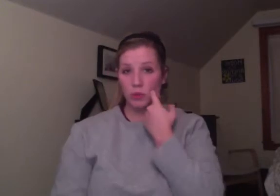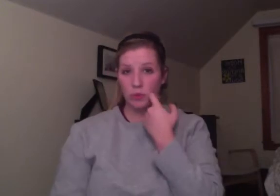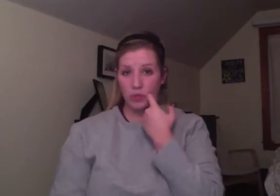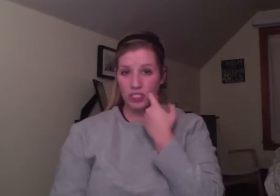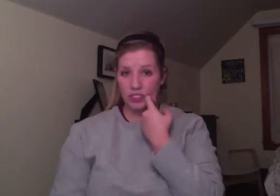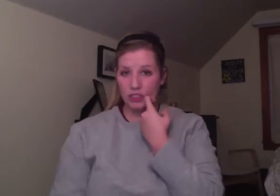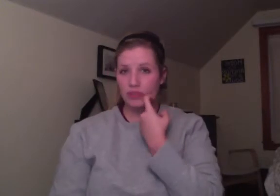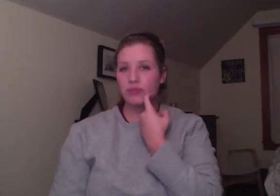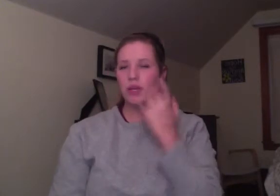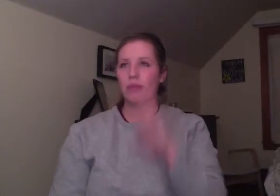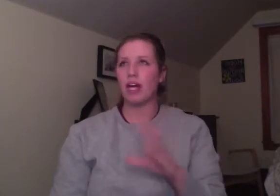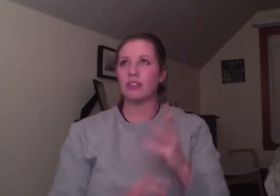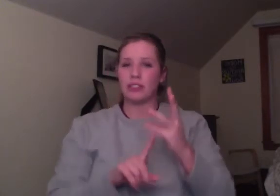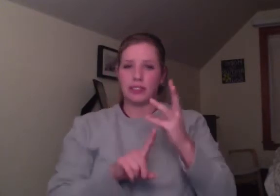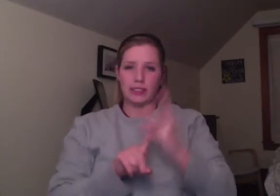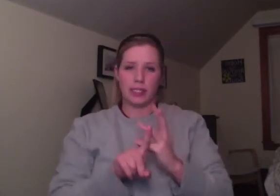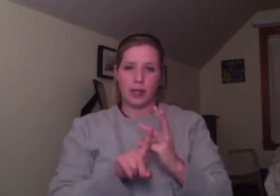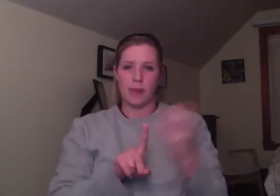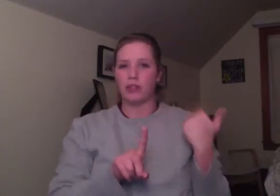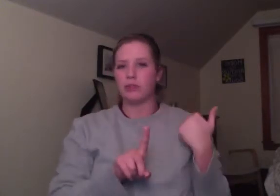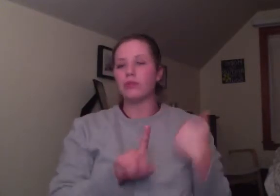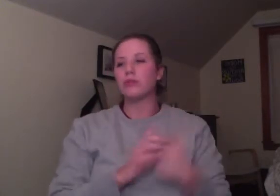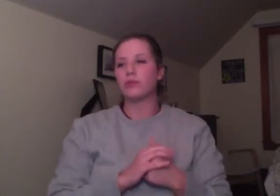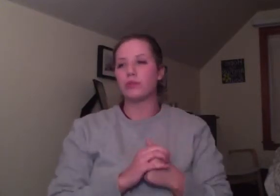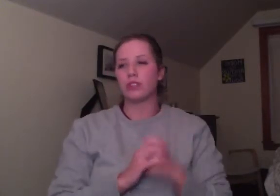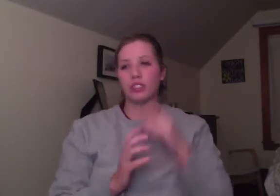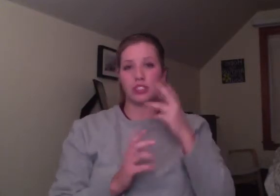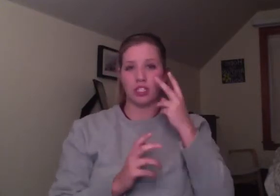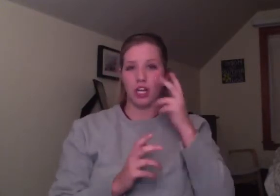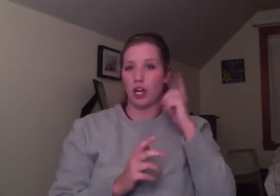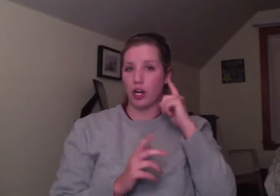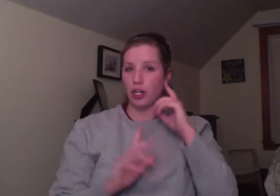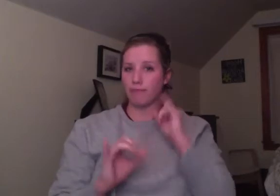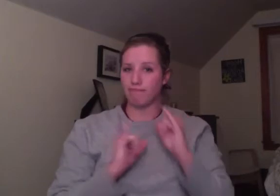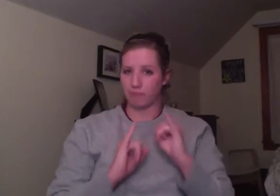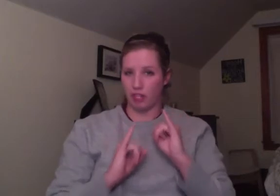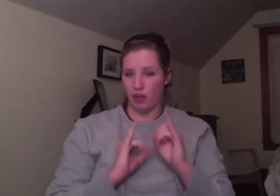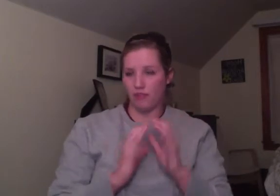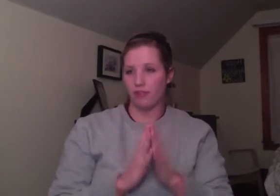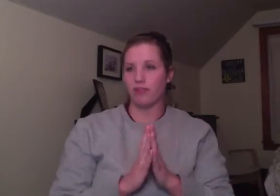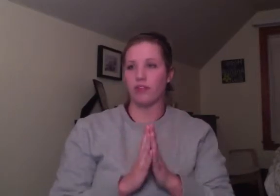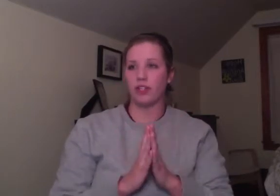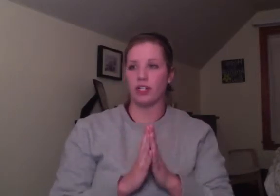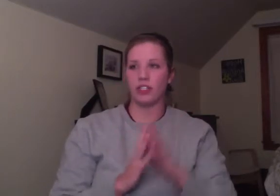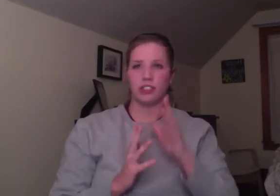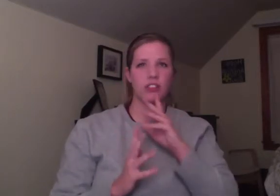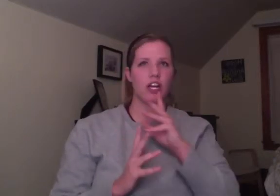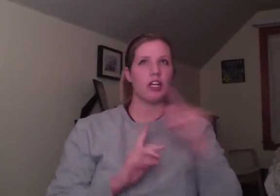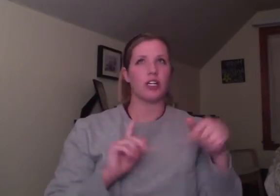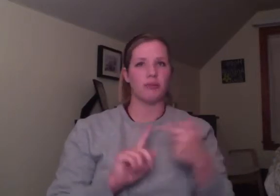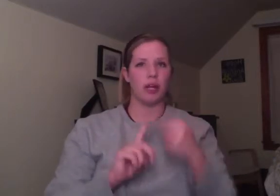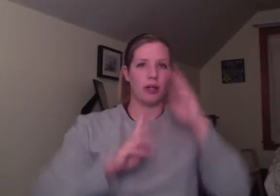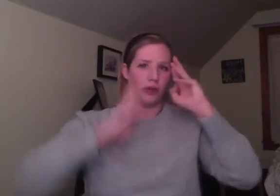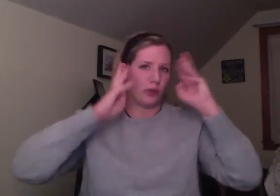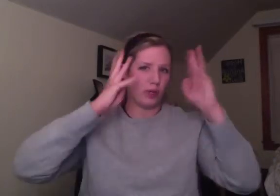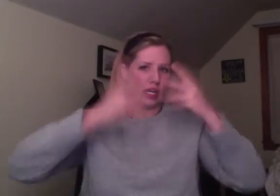heard a interview with a man named Ira Glass, and he's a writer, and he's talking about his creative process and doing creative work, and he